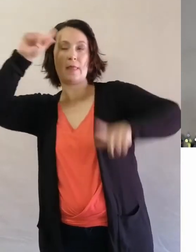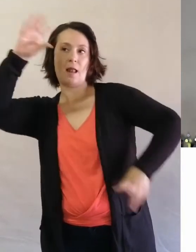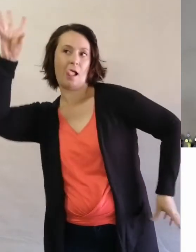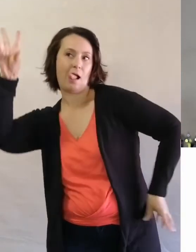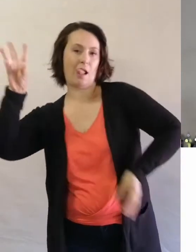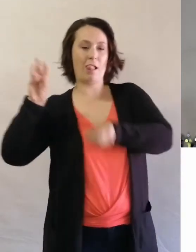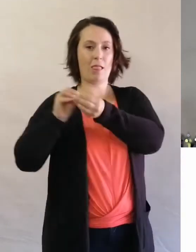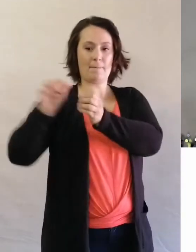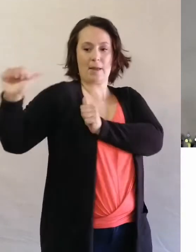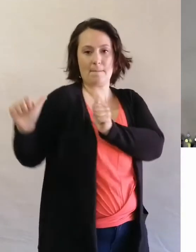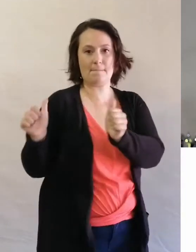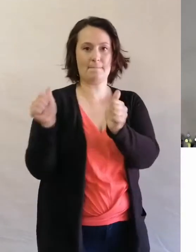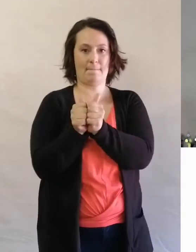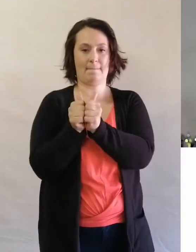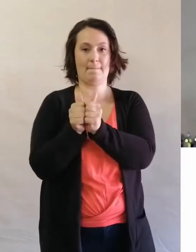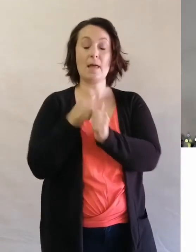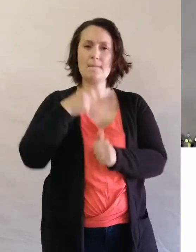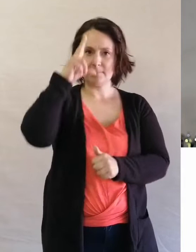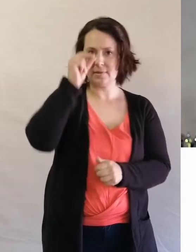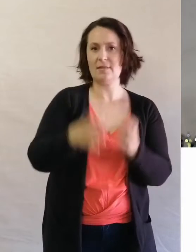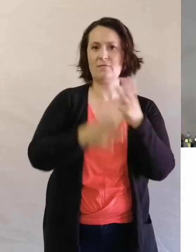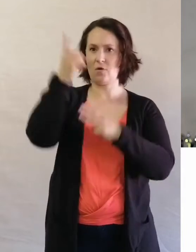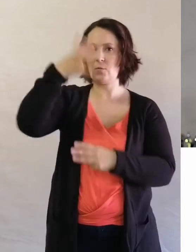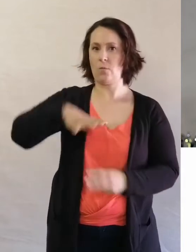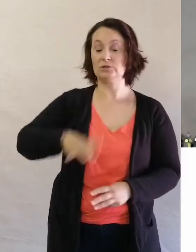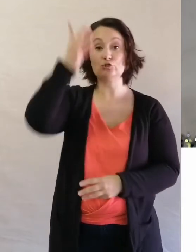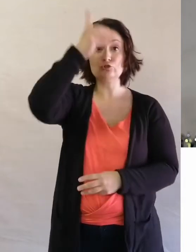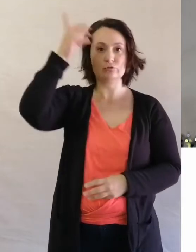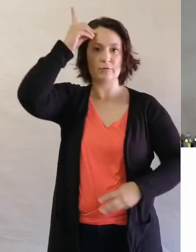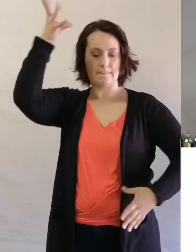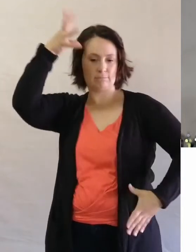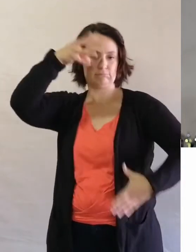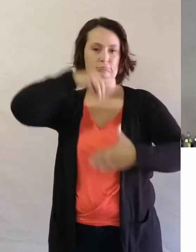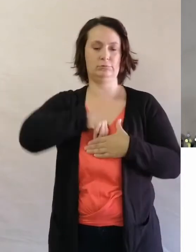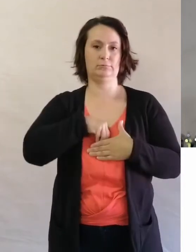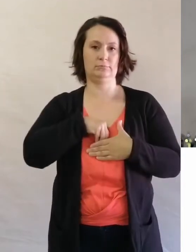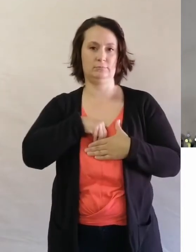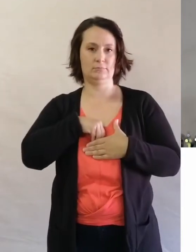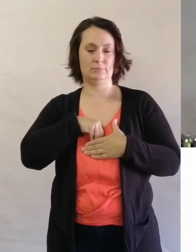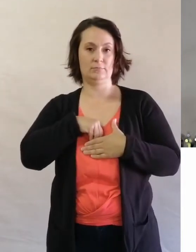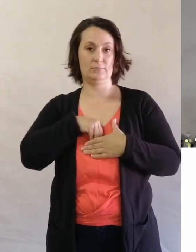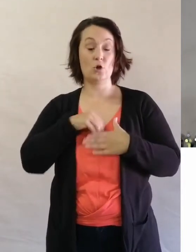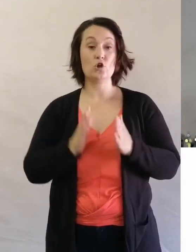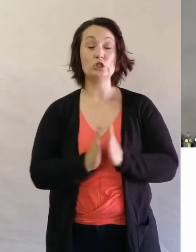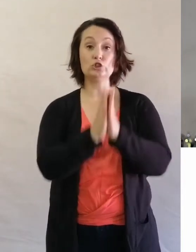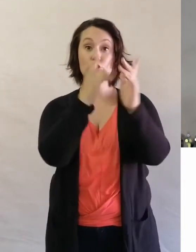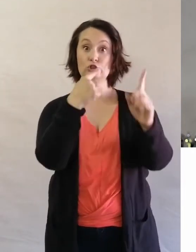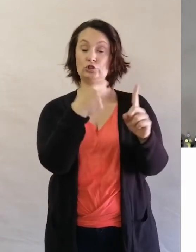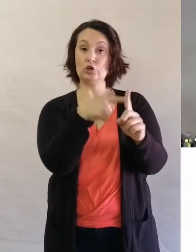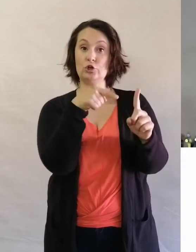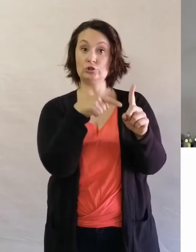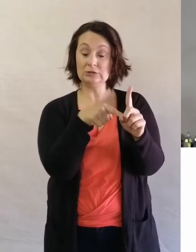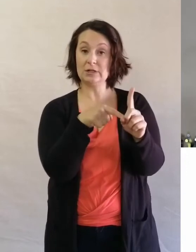I believe God's wanting to put that dream in you and to captivate you with that dream. Churches become great when